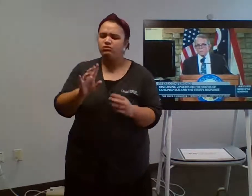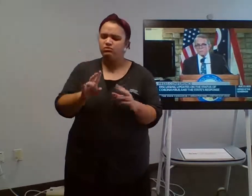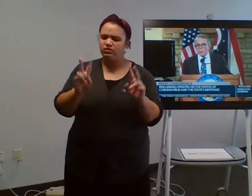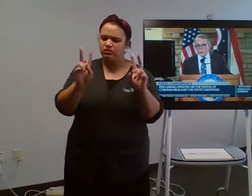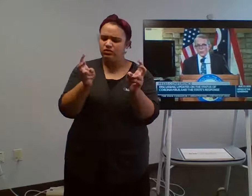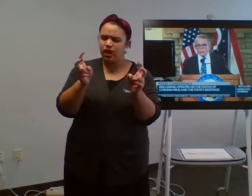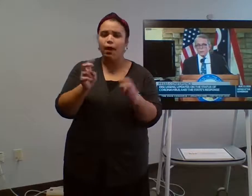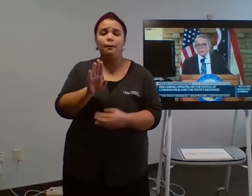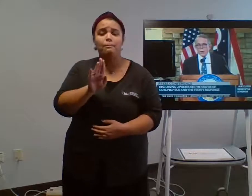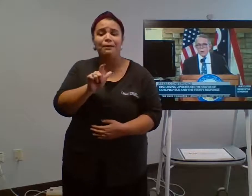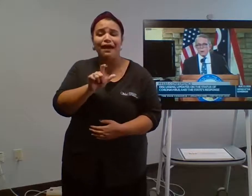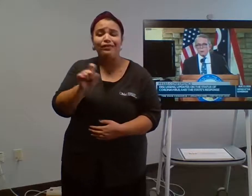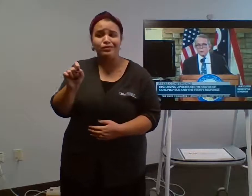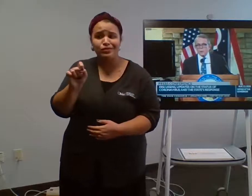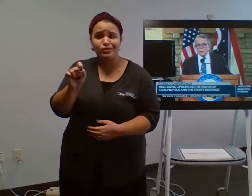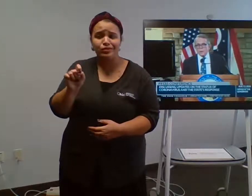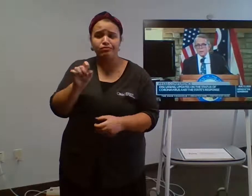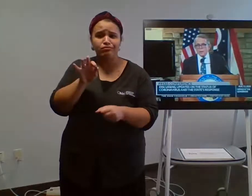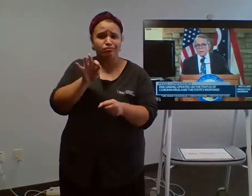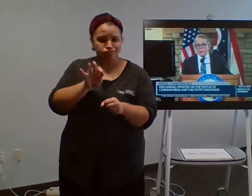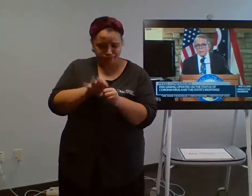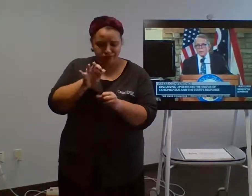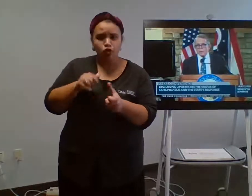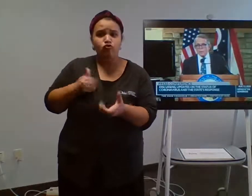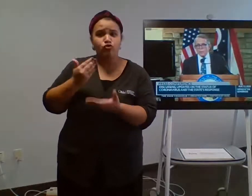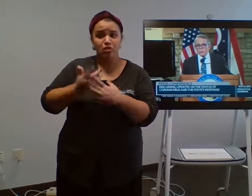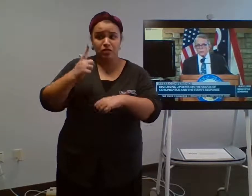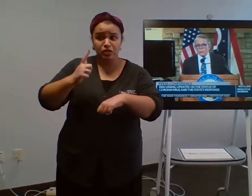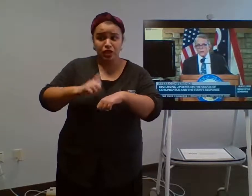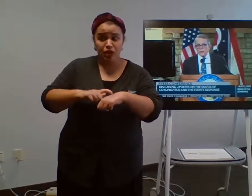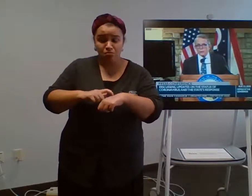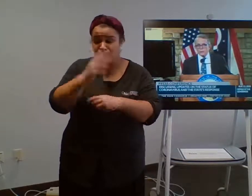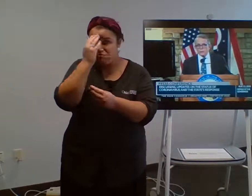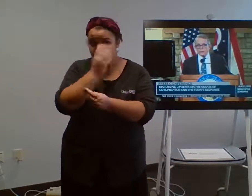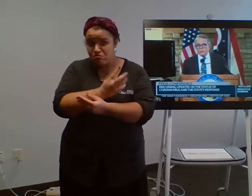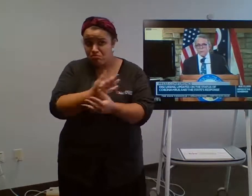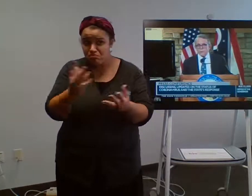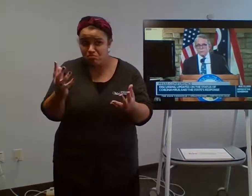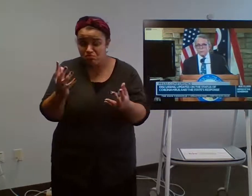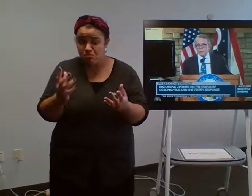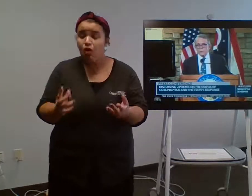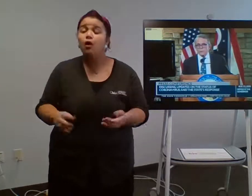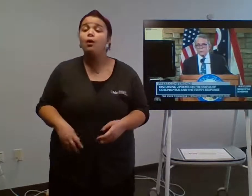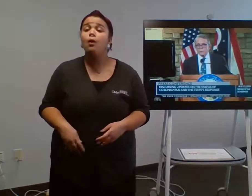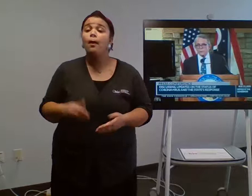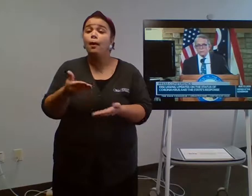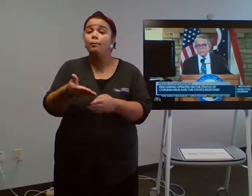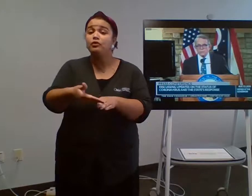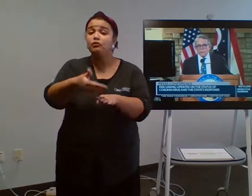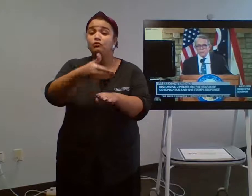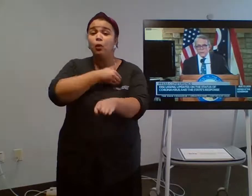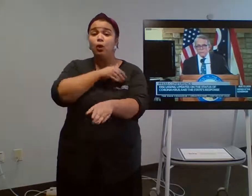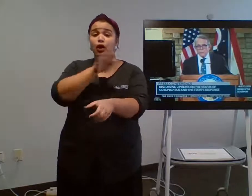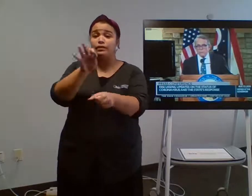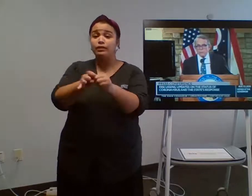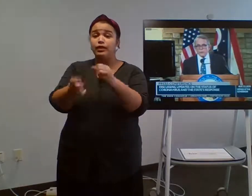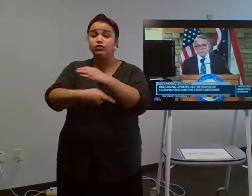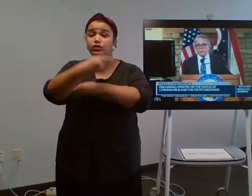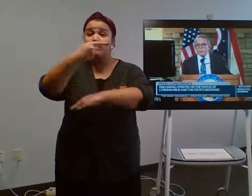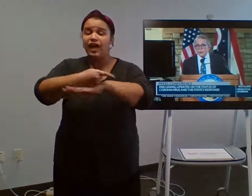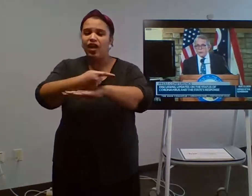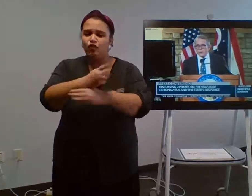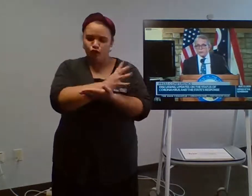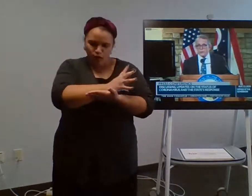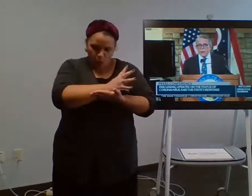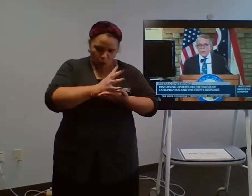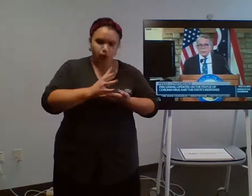we have 4 weeks in Ohio where you can get an absentee ballot, and you have to give no reason.